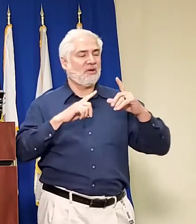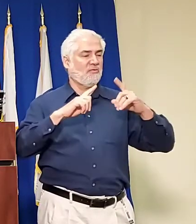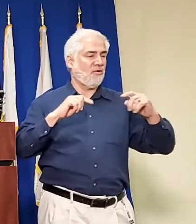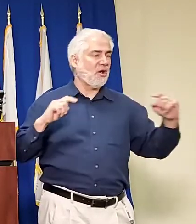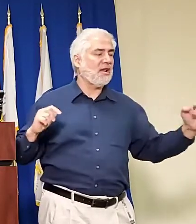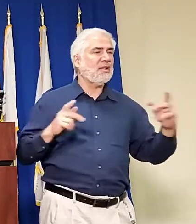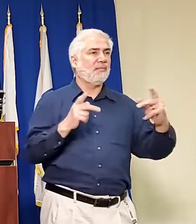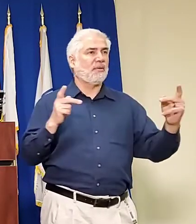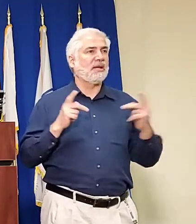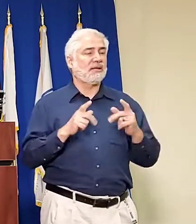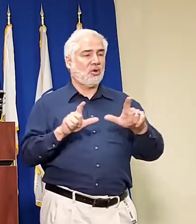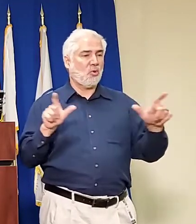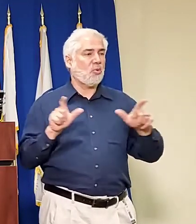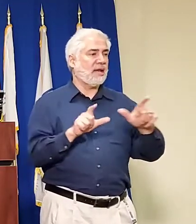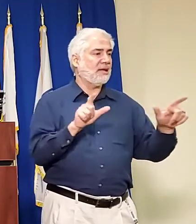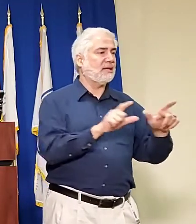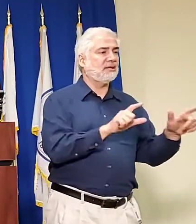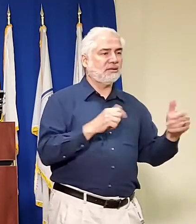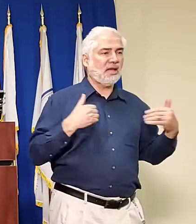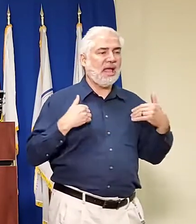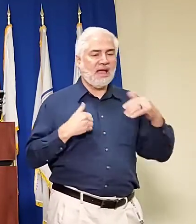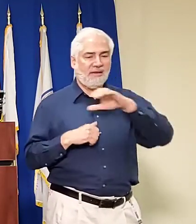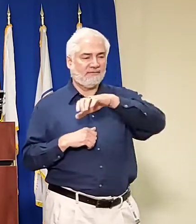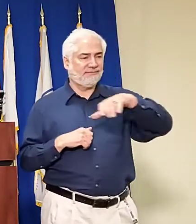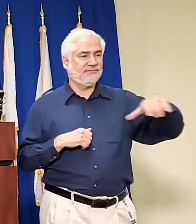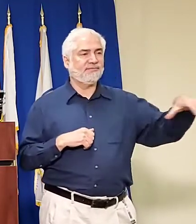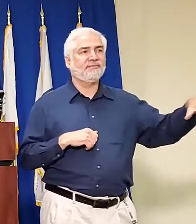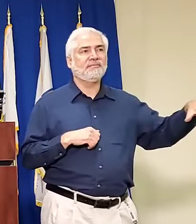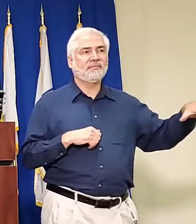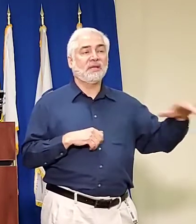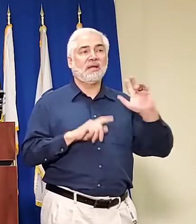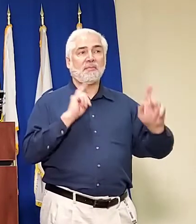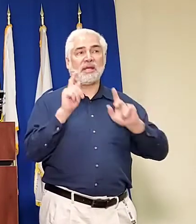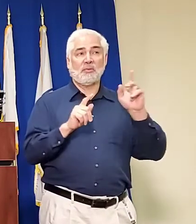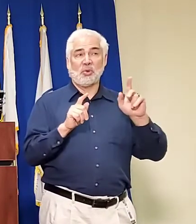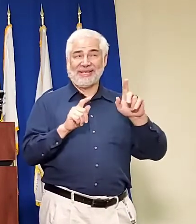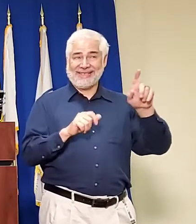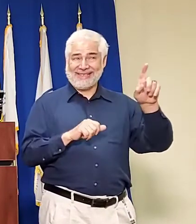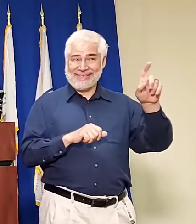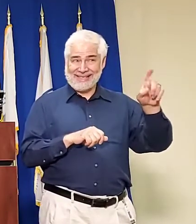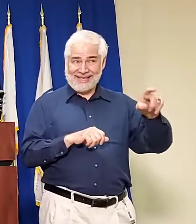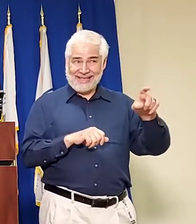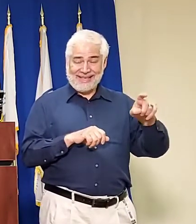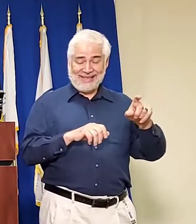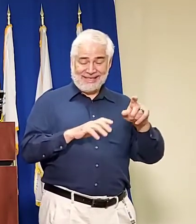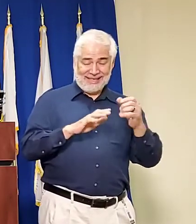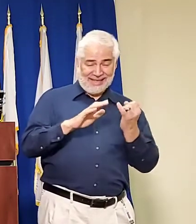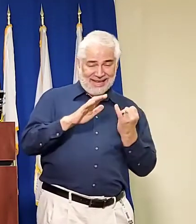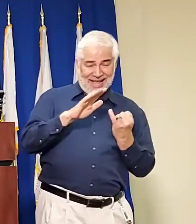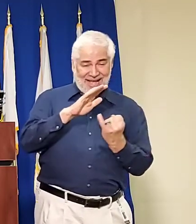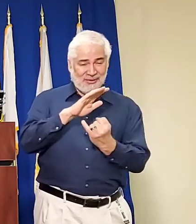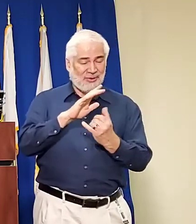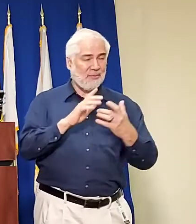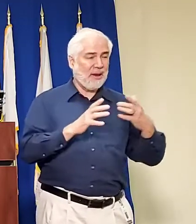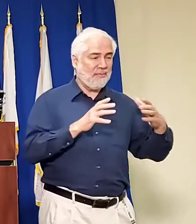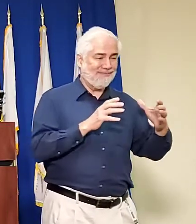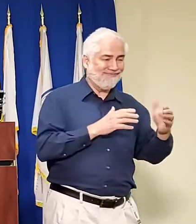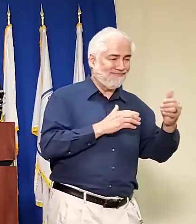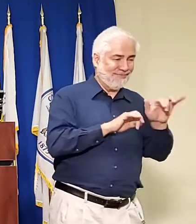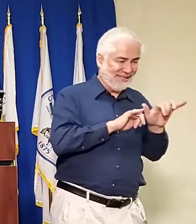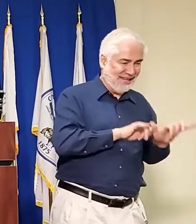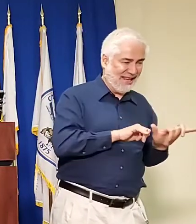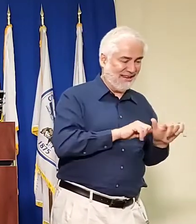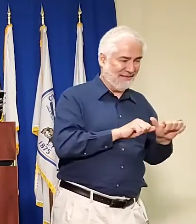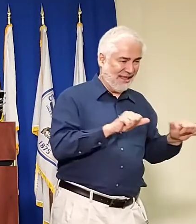offered locations. What we really need for individuals who are being isolated or quarantined is a facility that